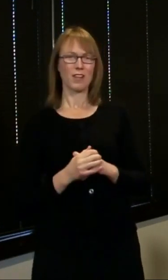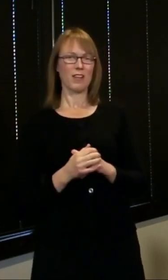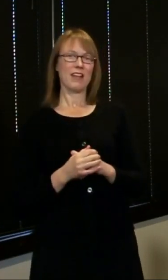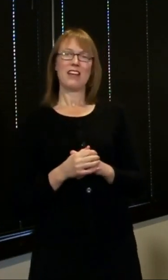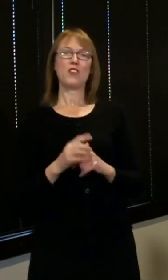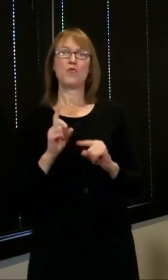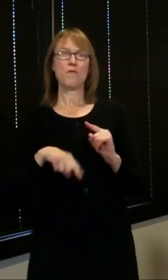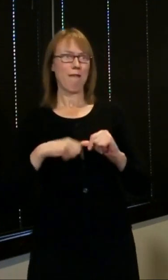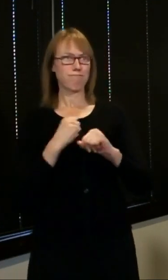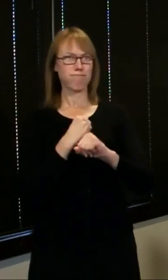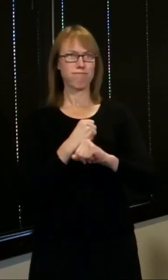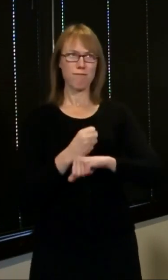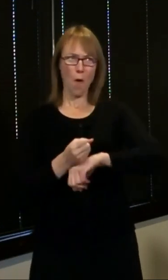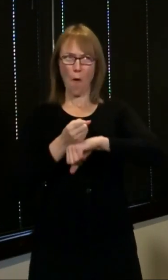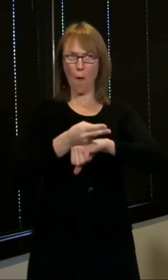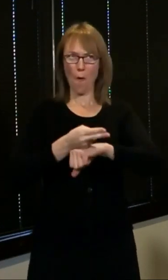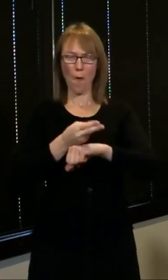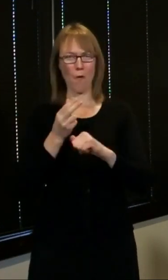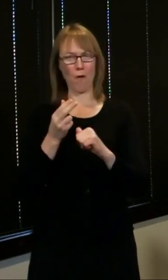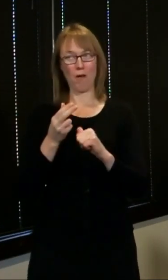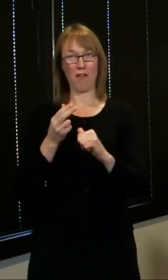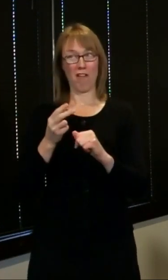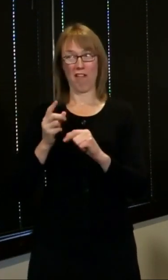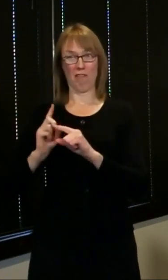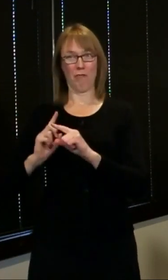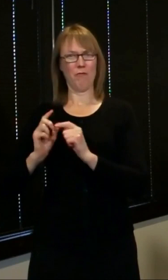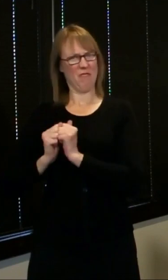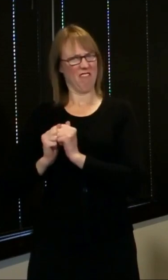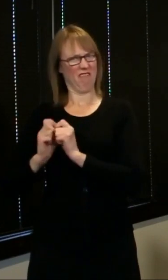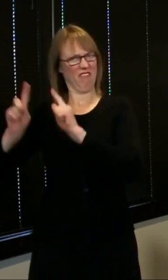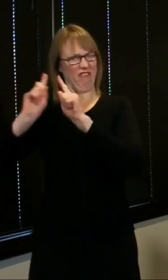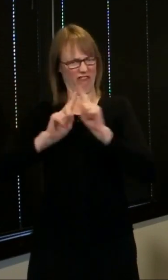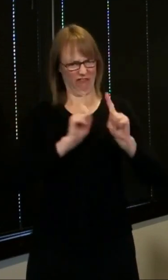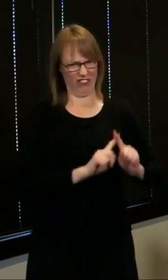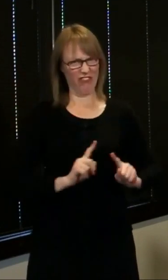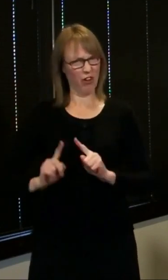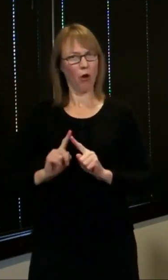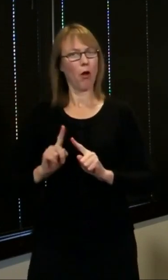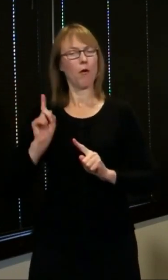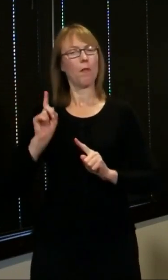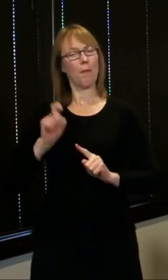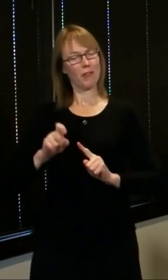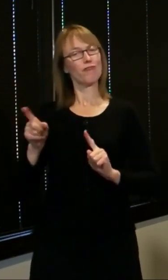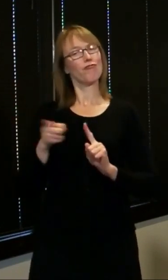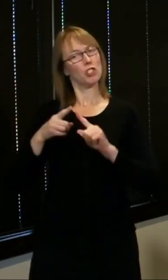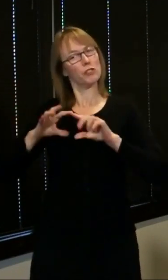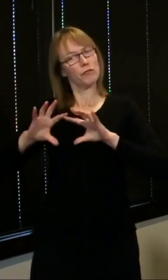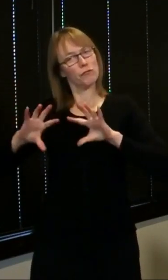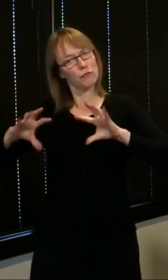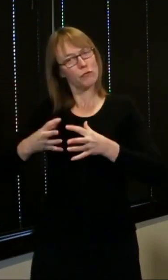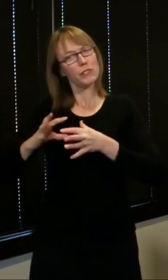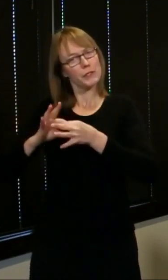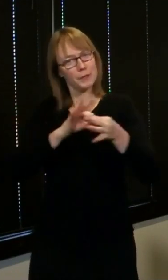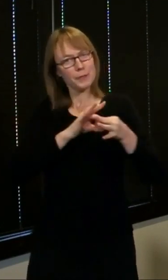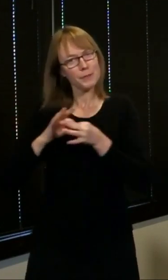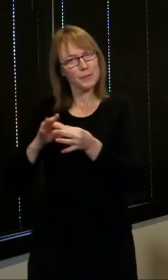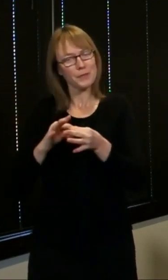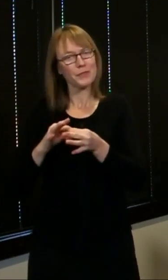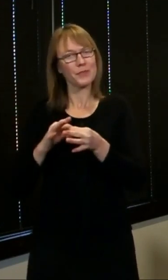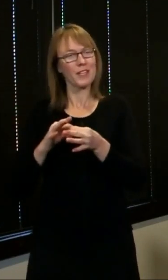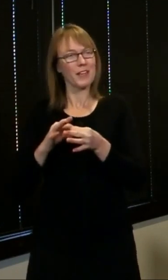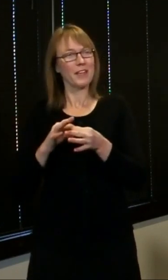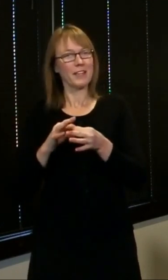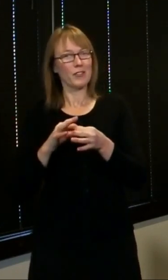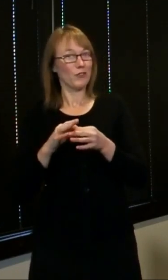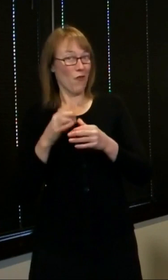your resources be concentrated and then deliver really what is we call the mass effect in the military, and that's trying